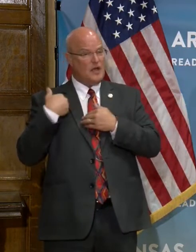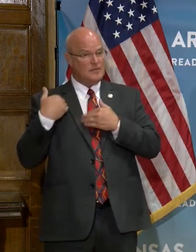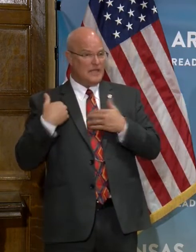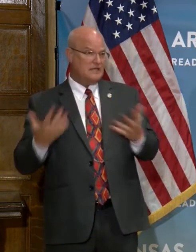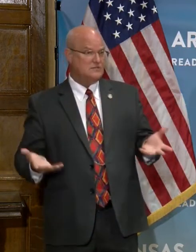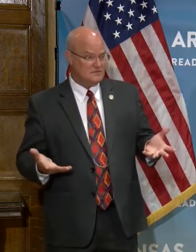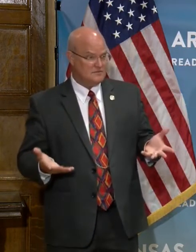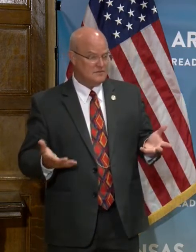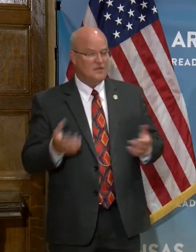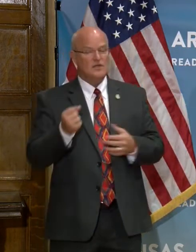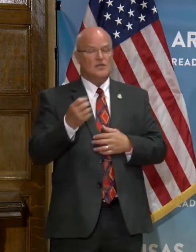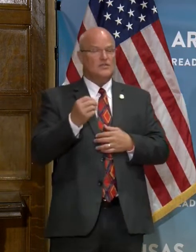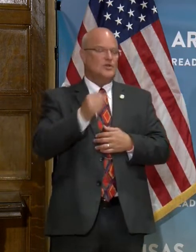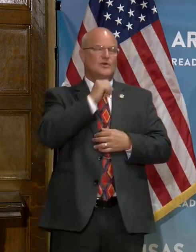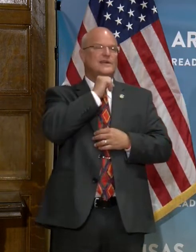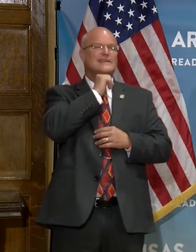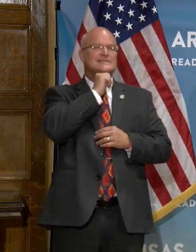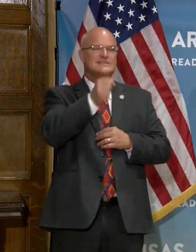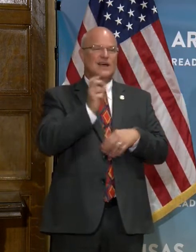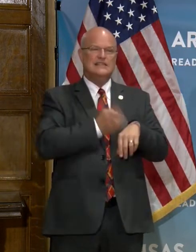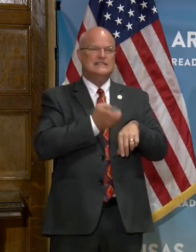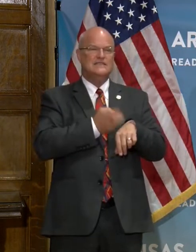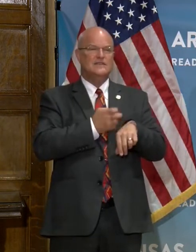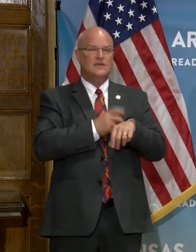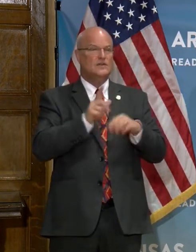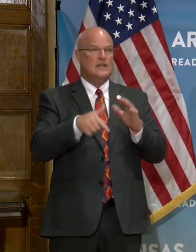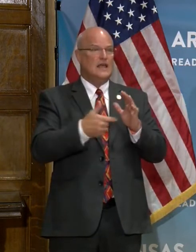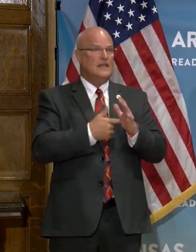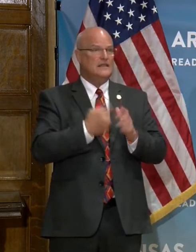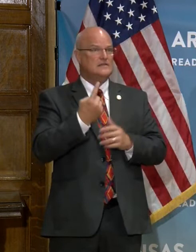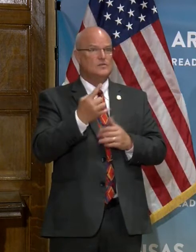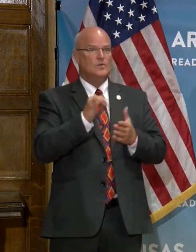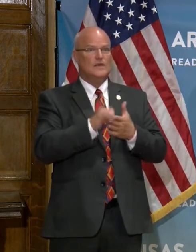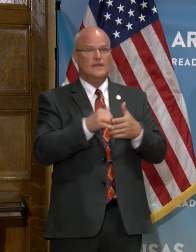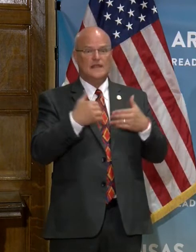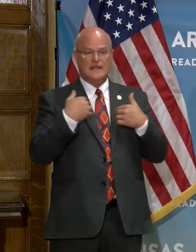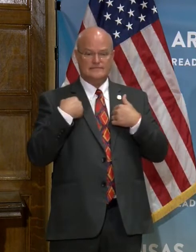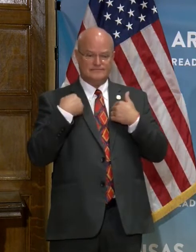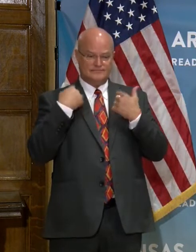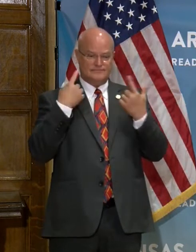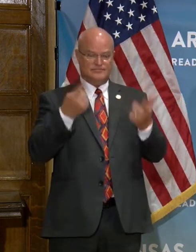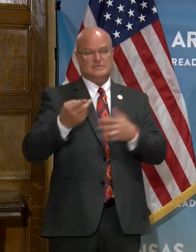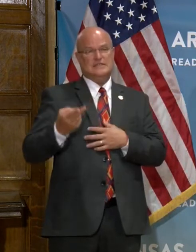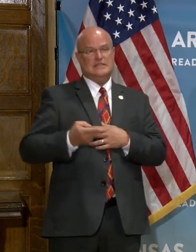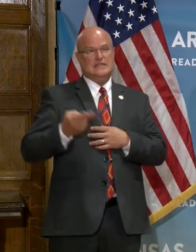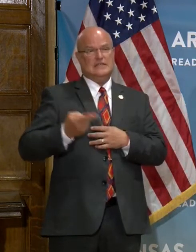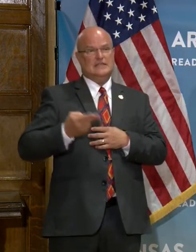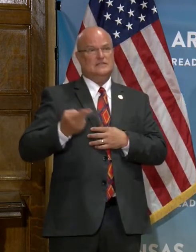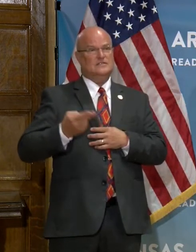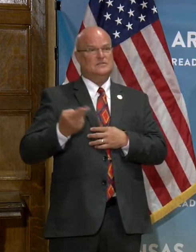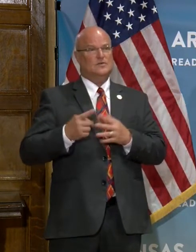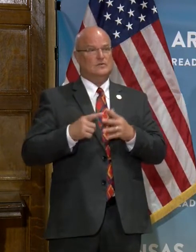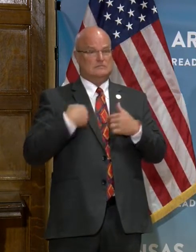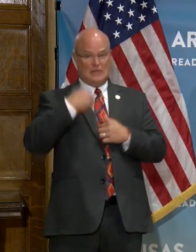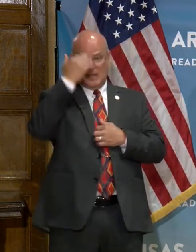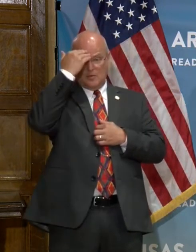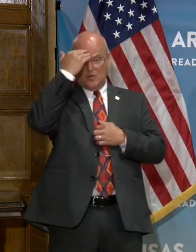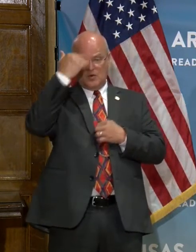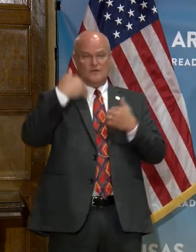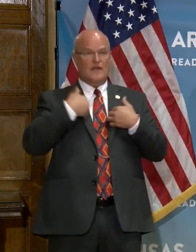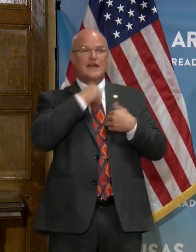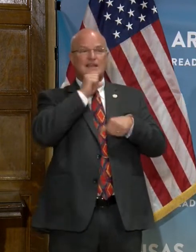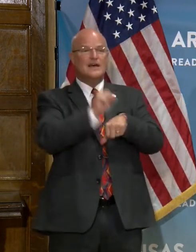obligation. And so it's not difficult, and this is one that has been historic ever since that I'm aware of, that we've